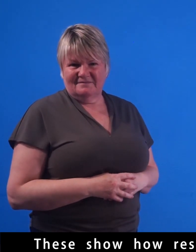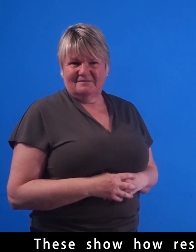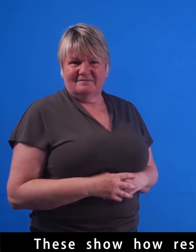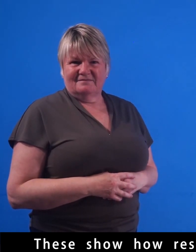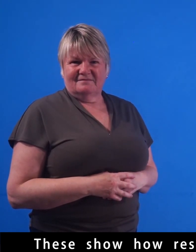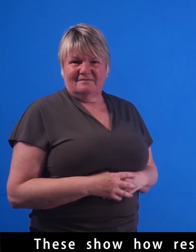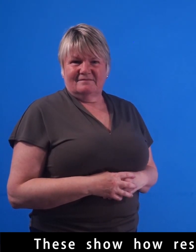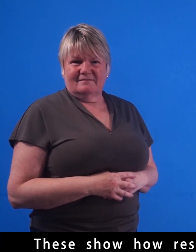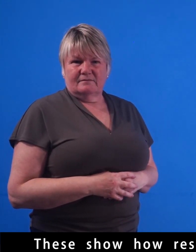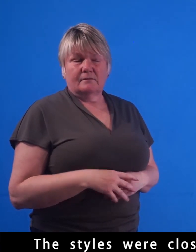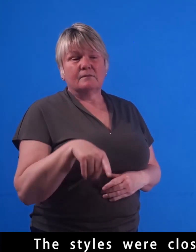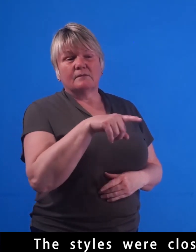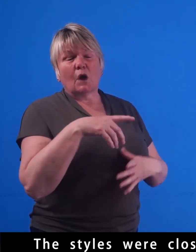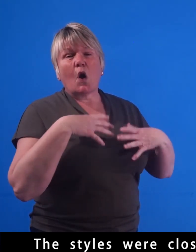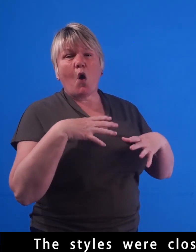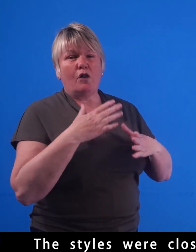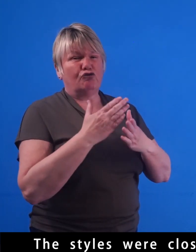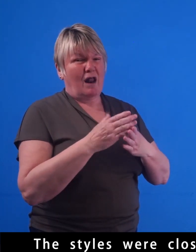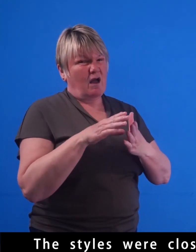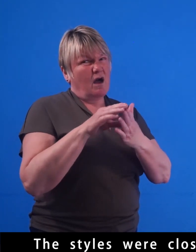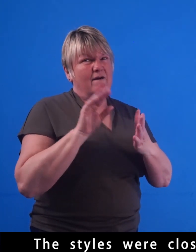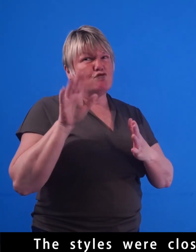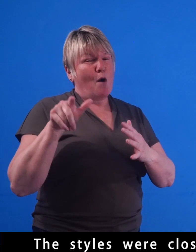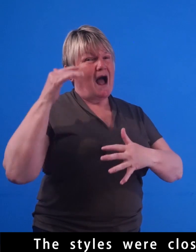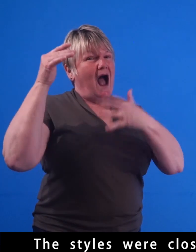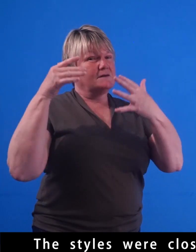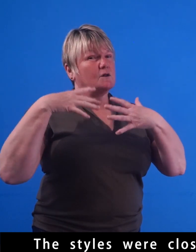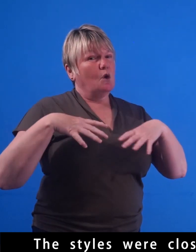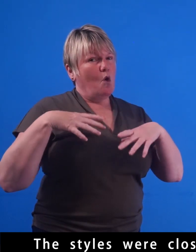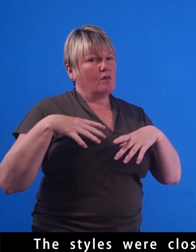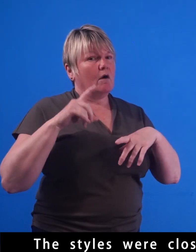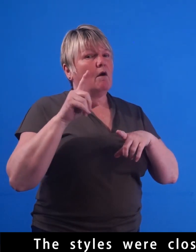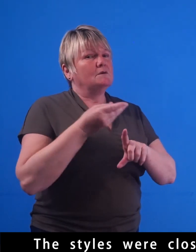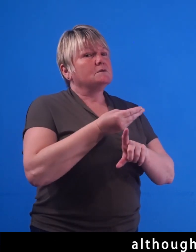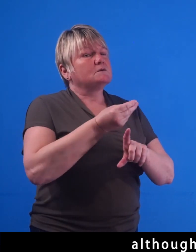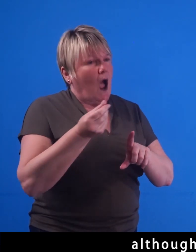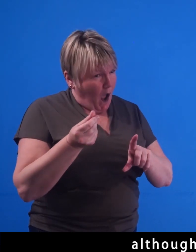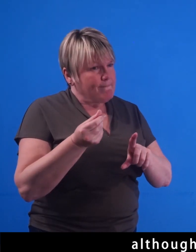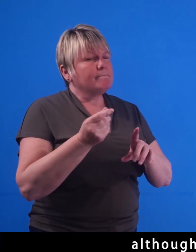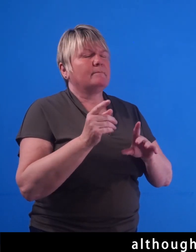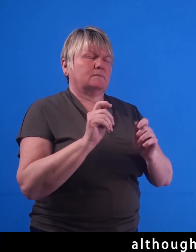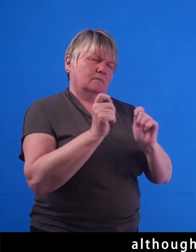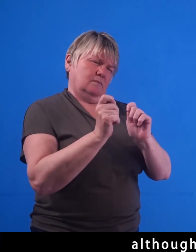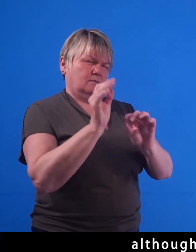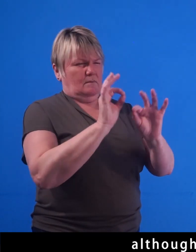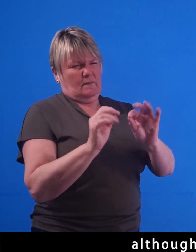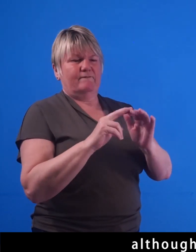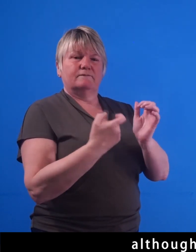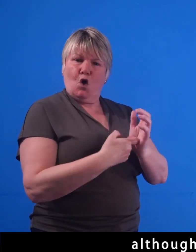skirts. The styles were closely modelled on adult clothes, although there were some designed particularly for